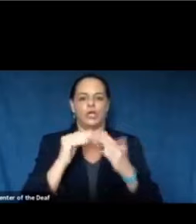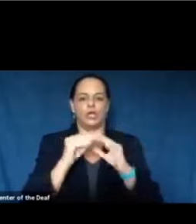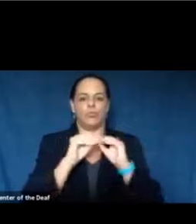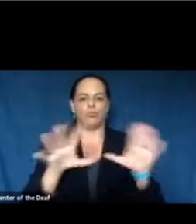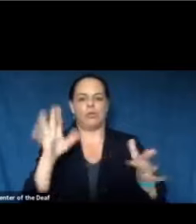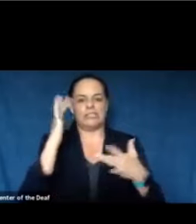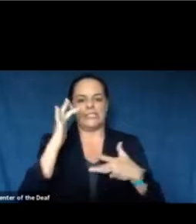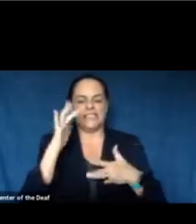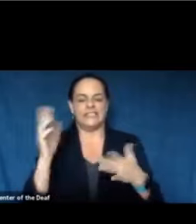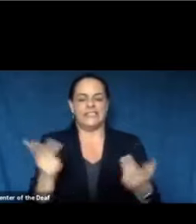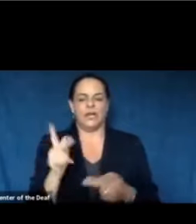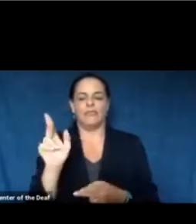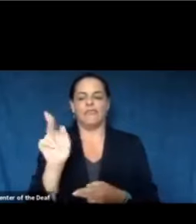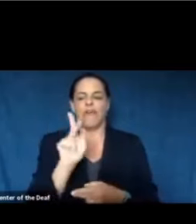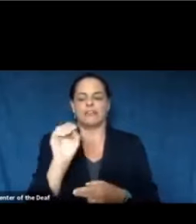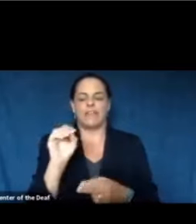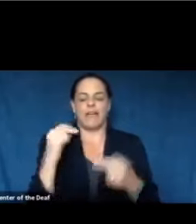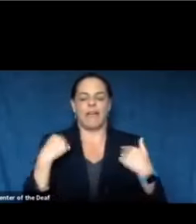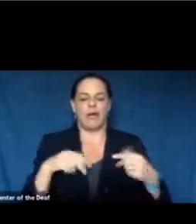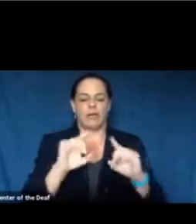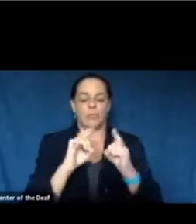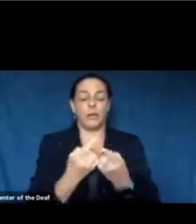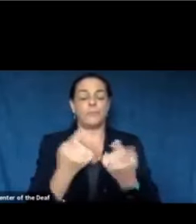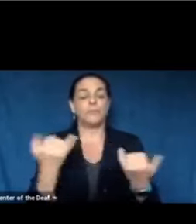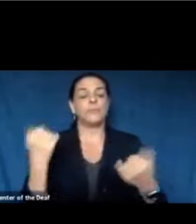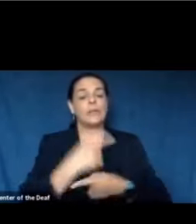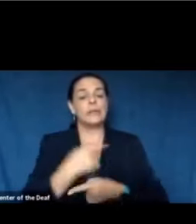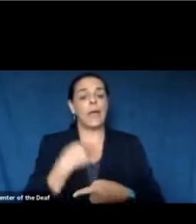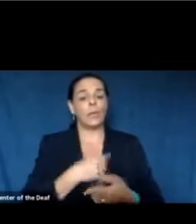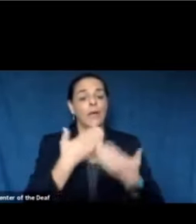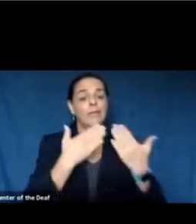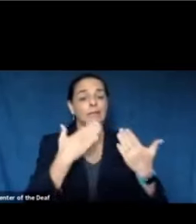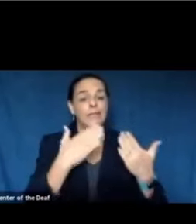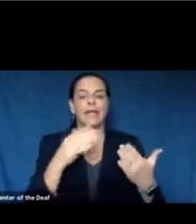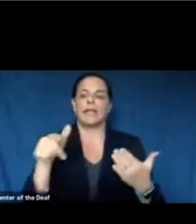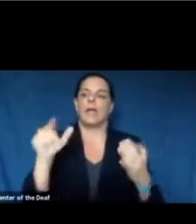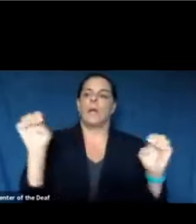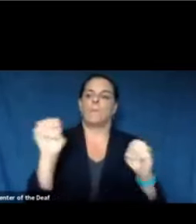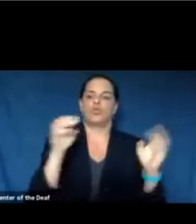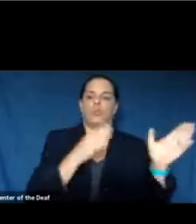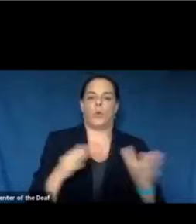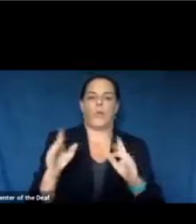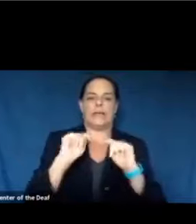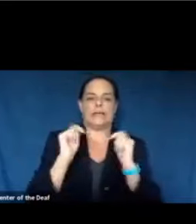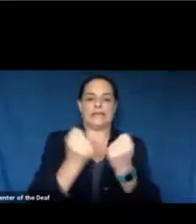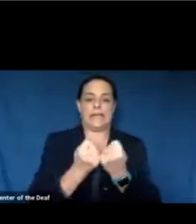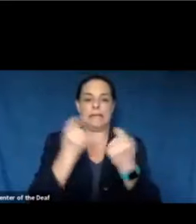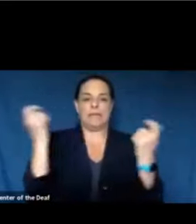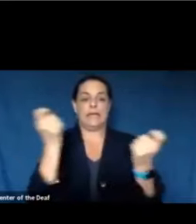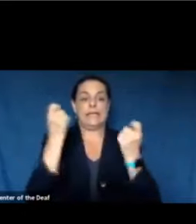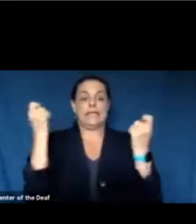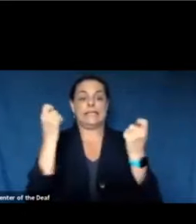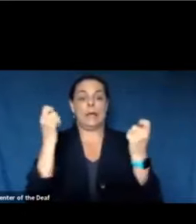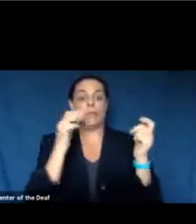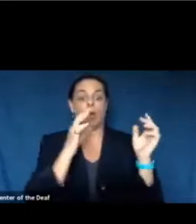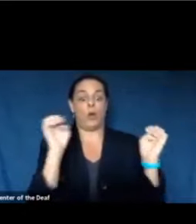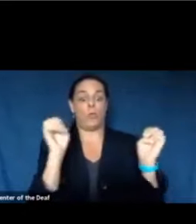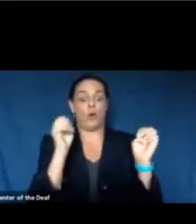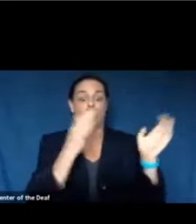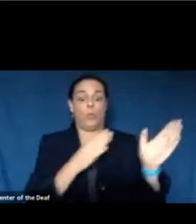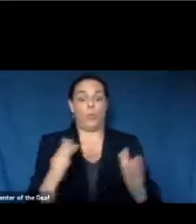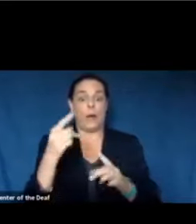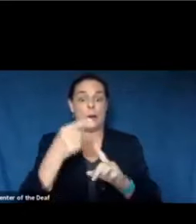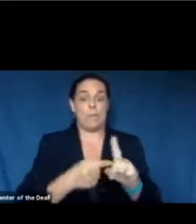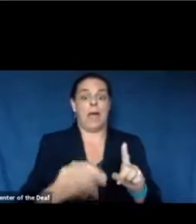gratitude today is dedicated to our emergency preparedness team in celebration of Emergency Preparedness Month. Year-round, this little-known